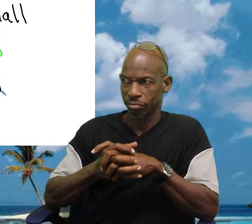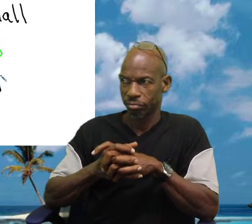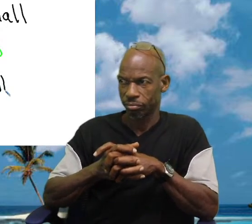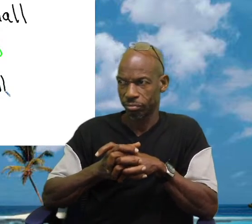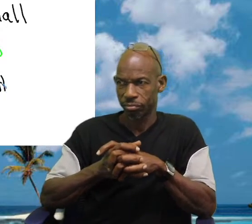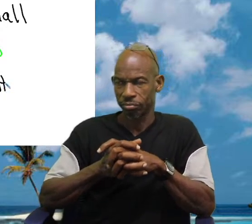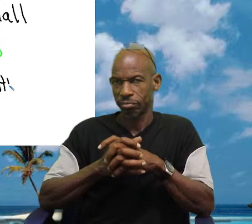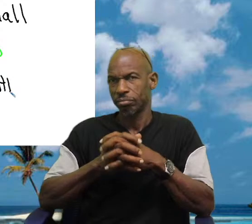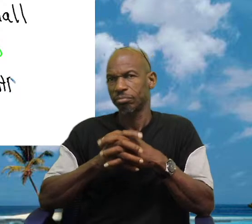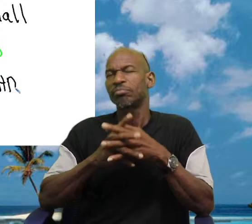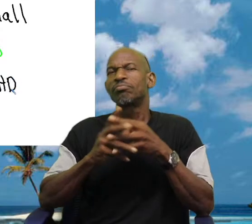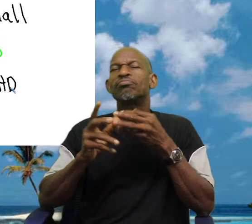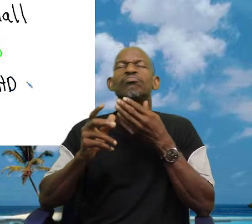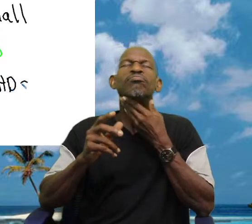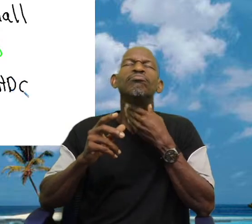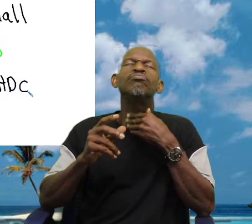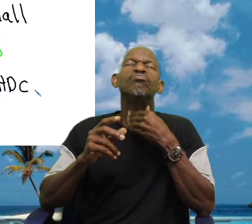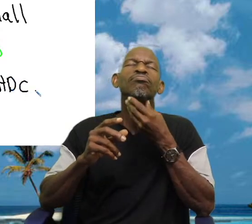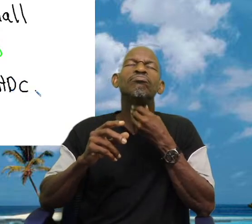HDC.